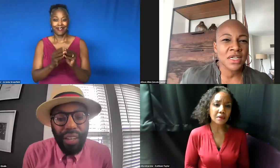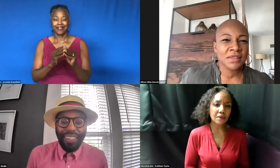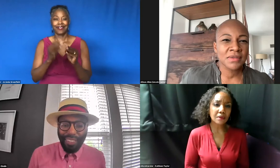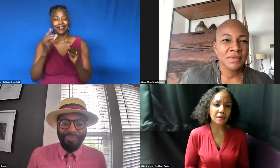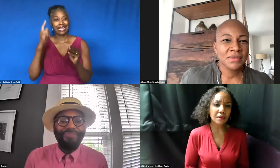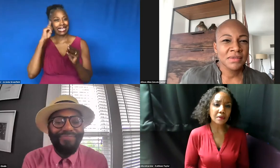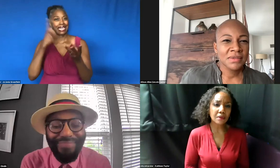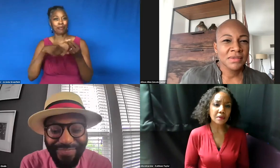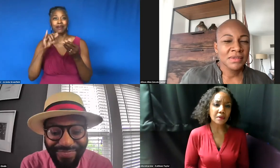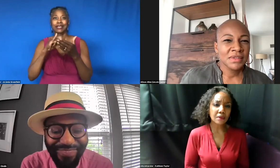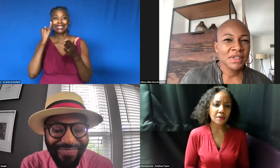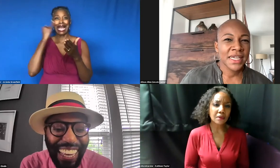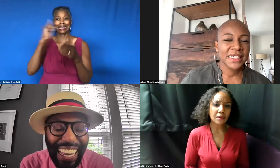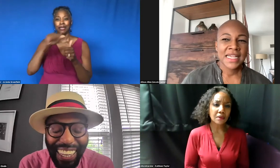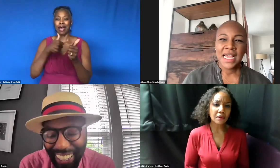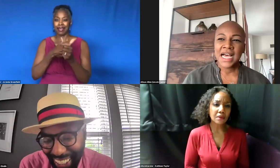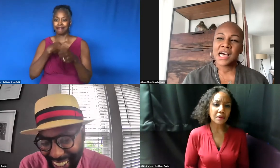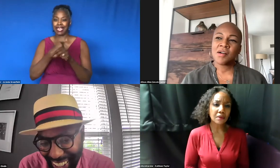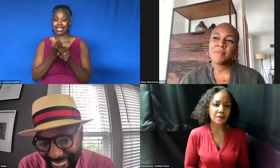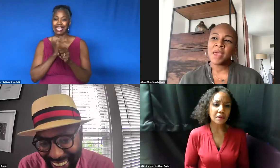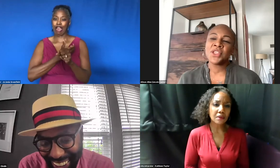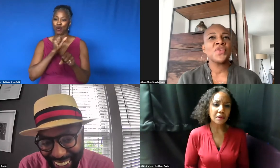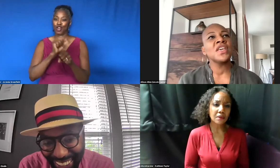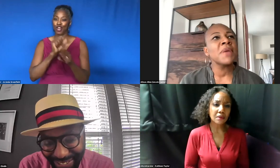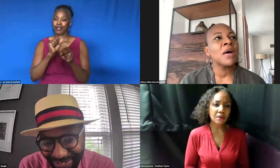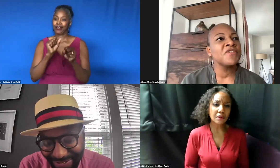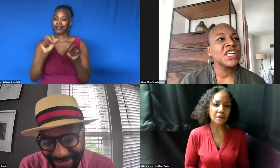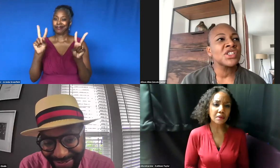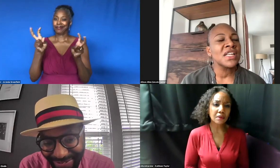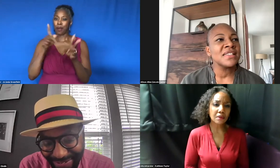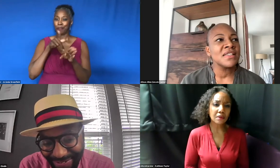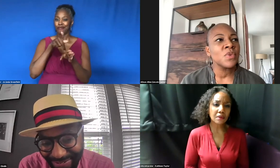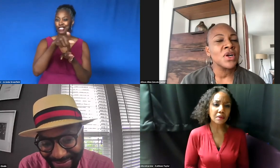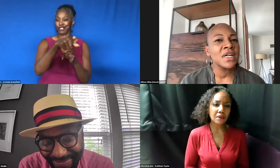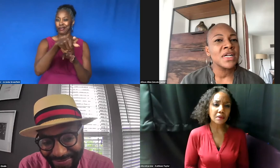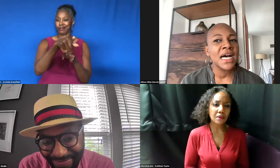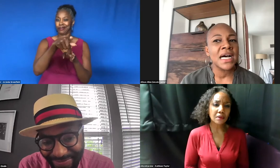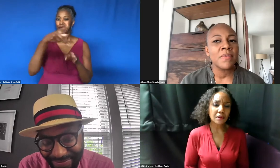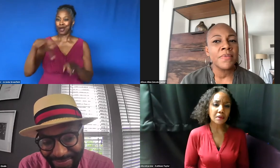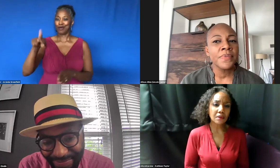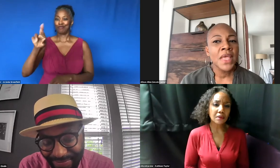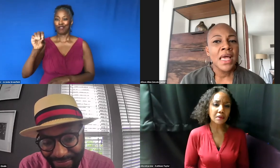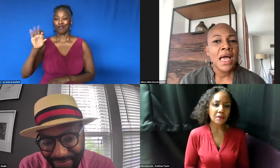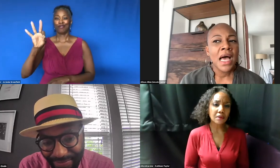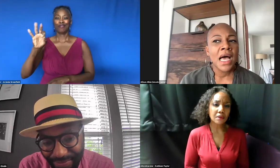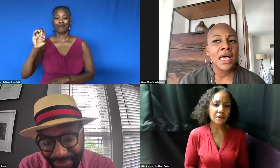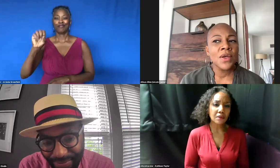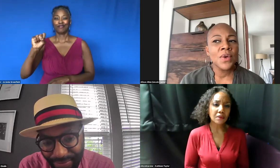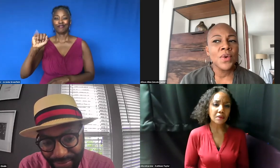this work, mm-hmm. right? And when you think about professionalizing this work,